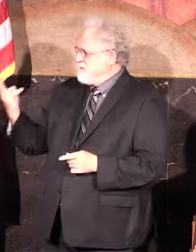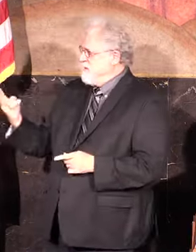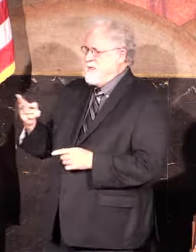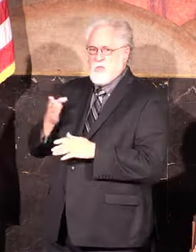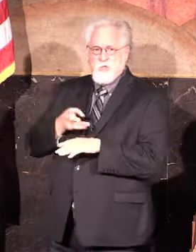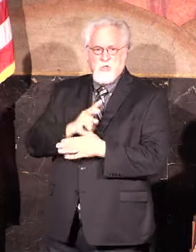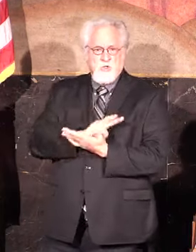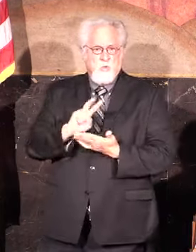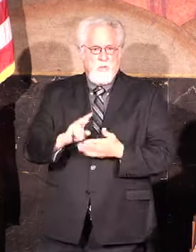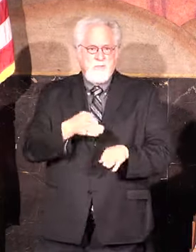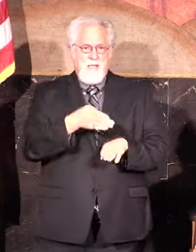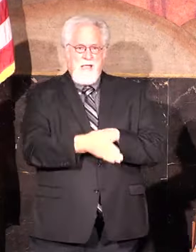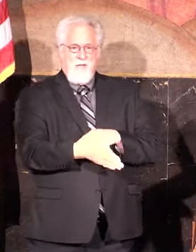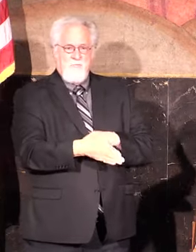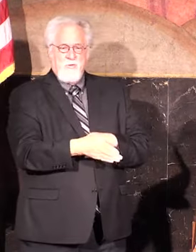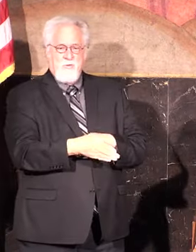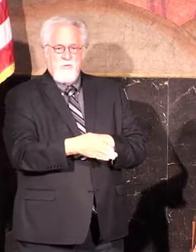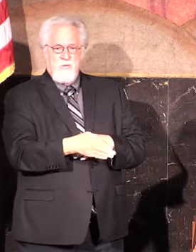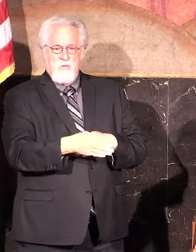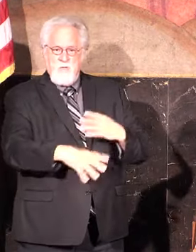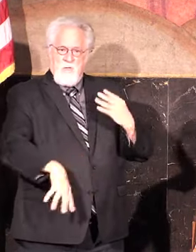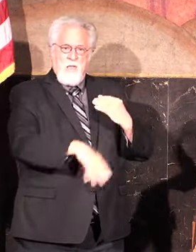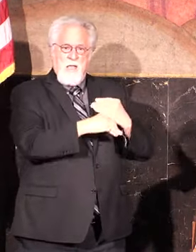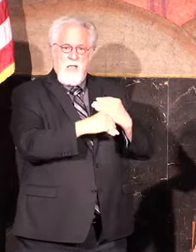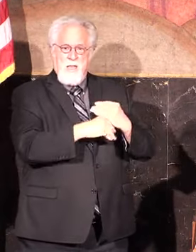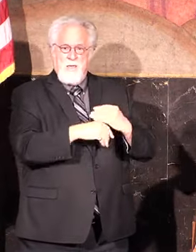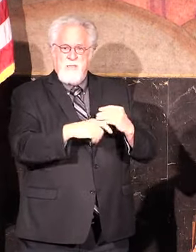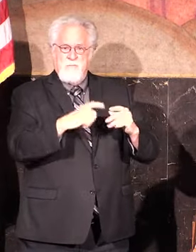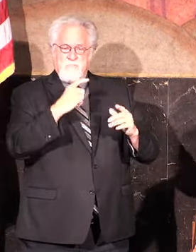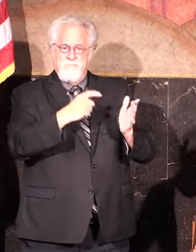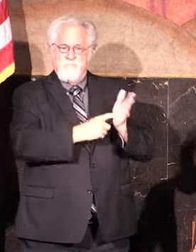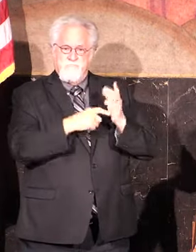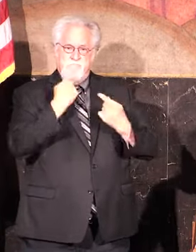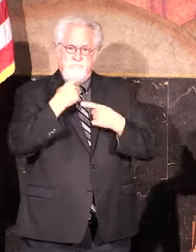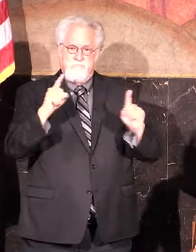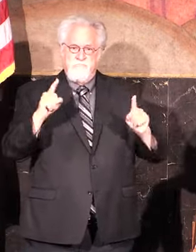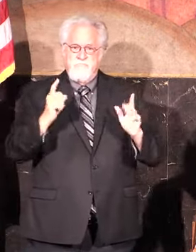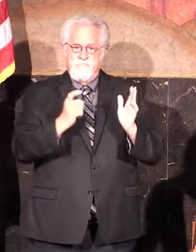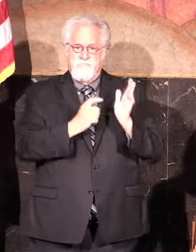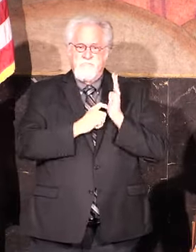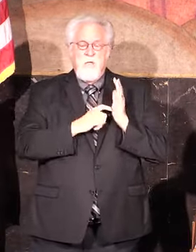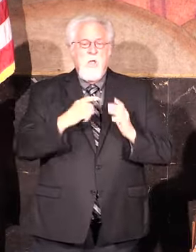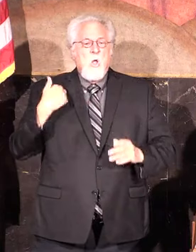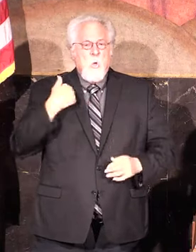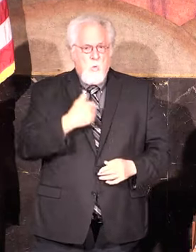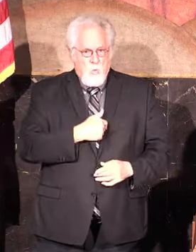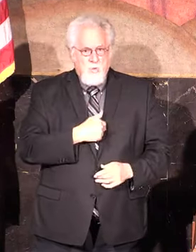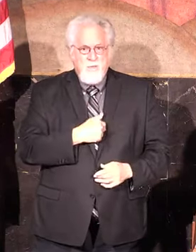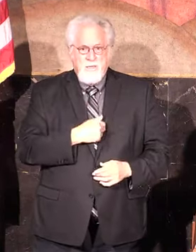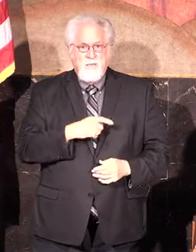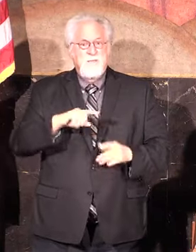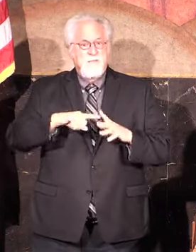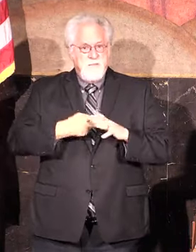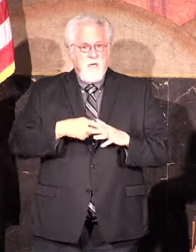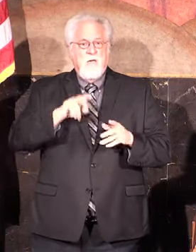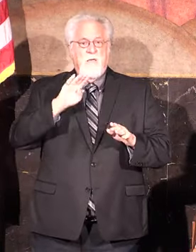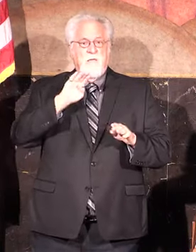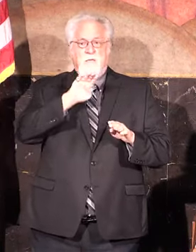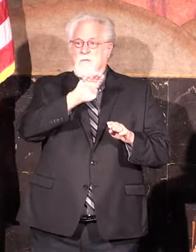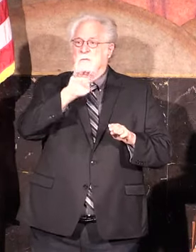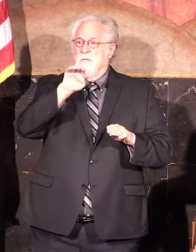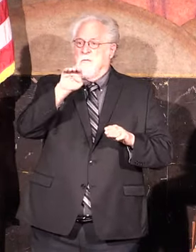after those additional mitigation measures were put into place that we actually started turning around